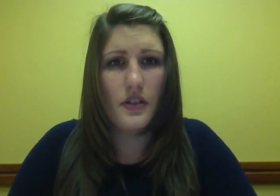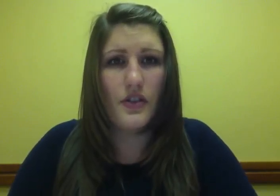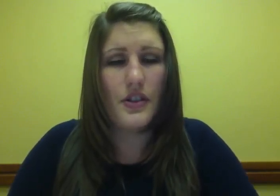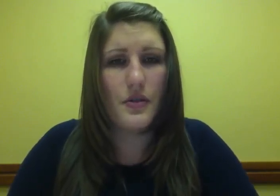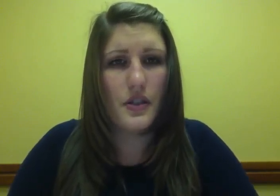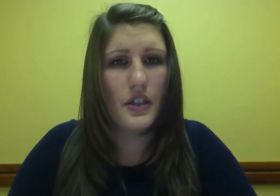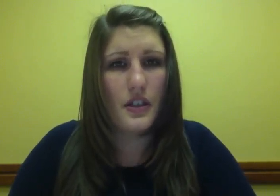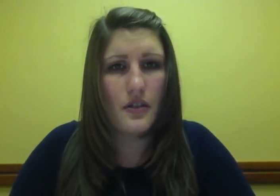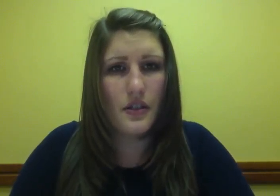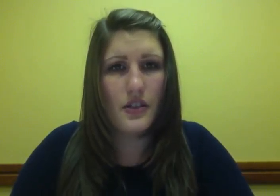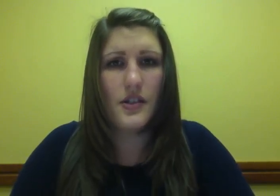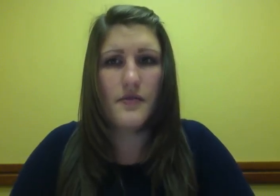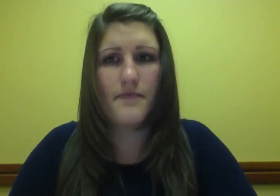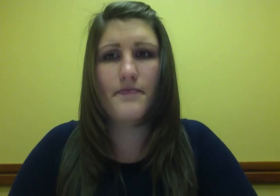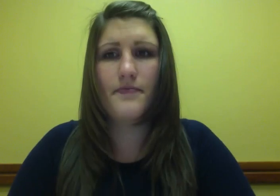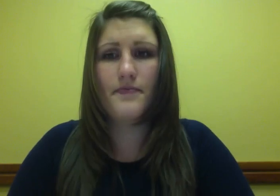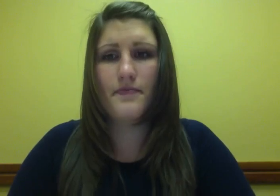Every Tuesday they do this.